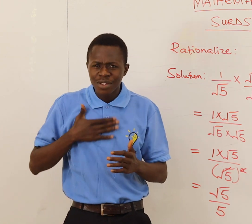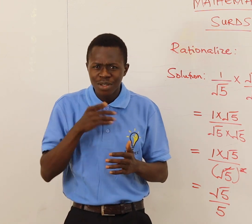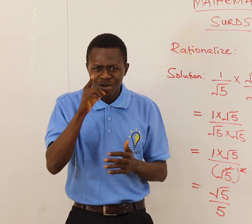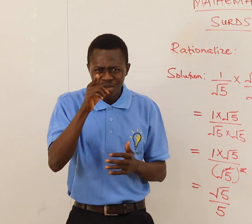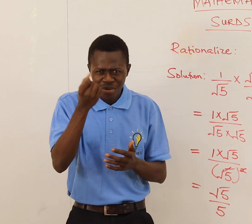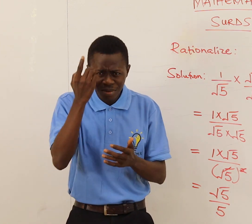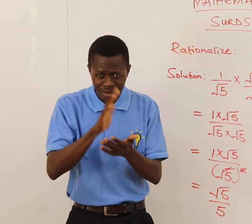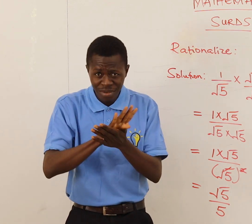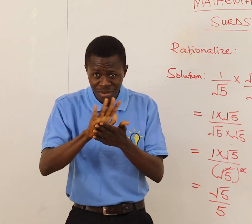surd.